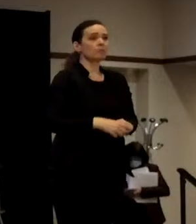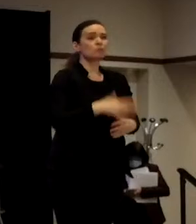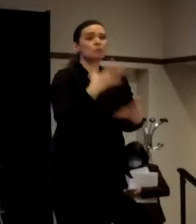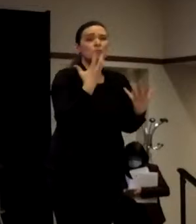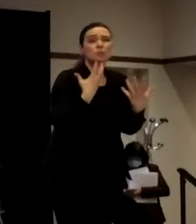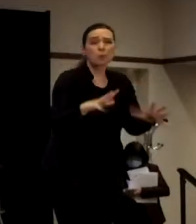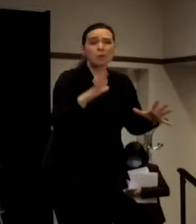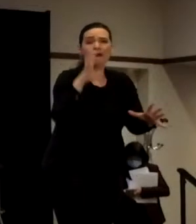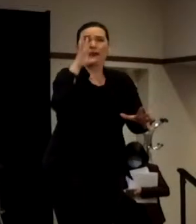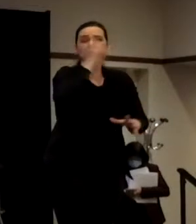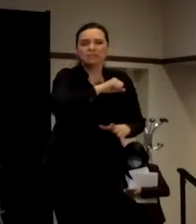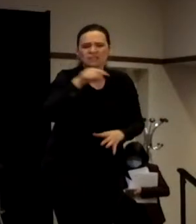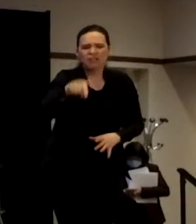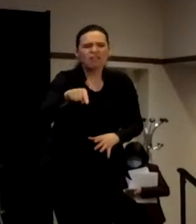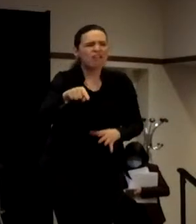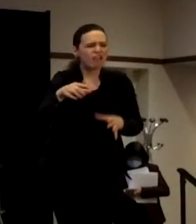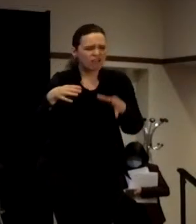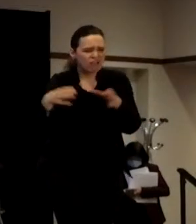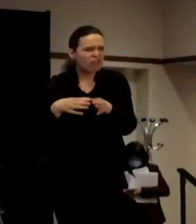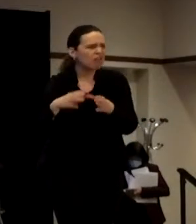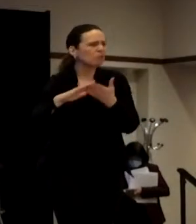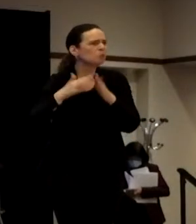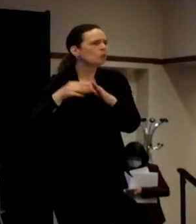or one area of the community based off of